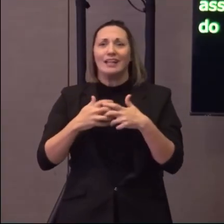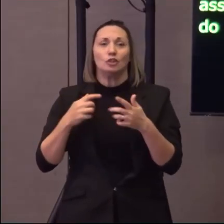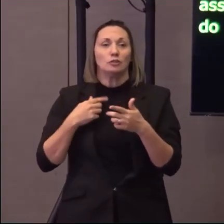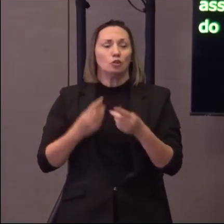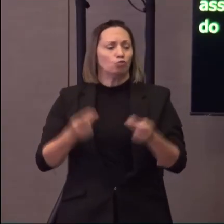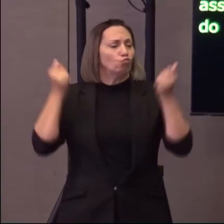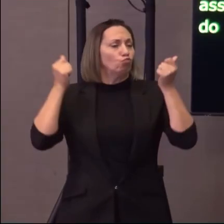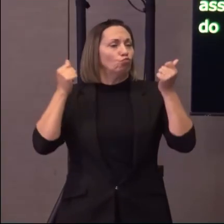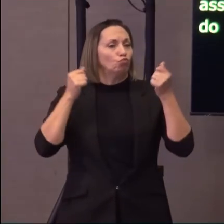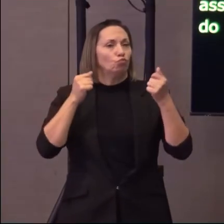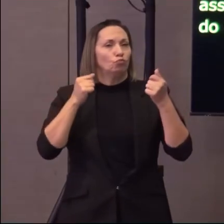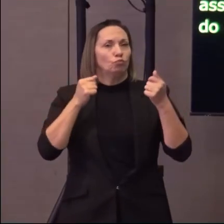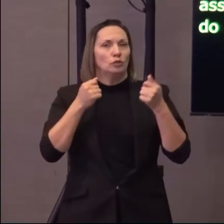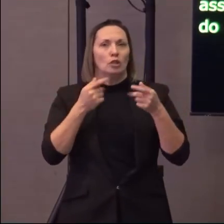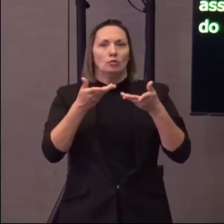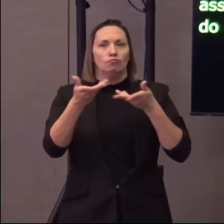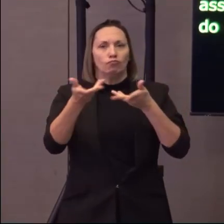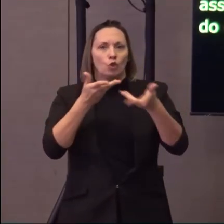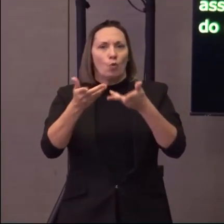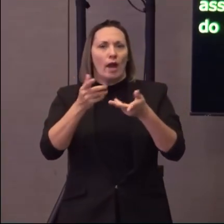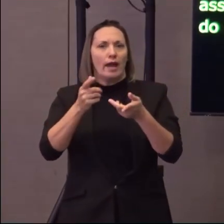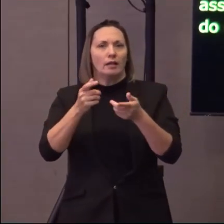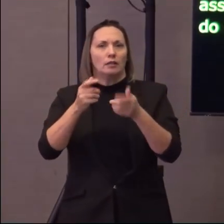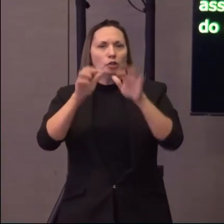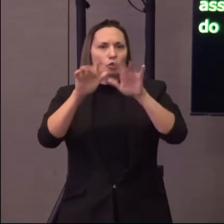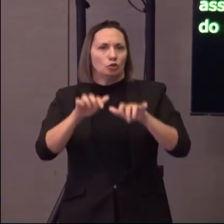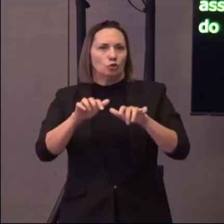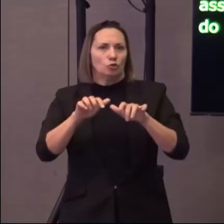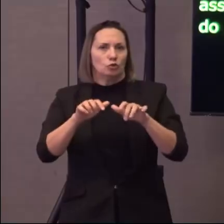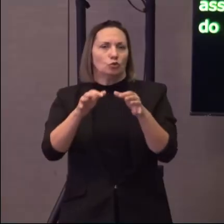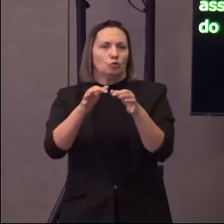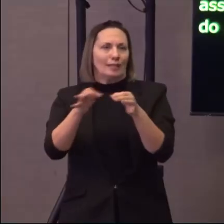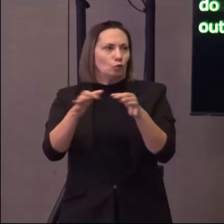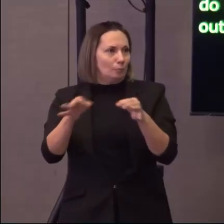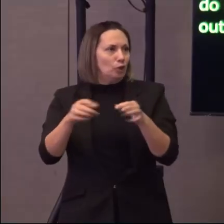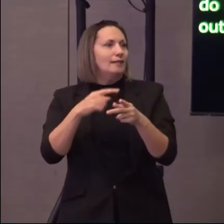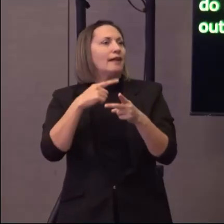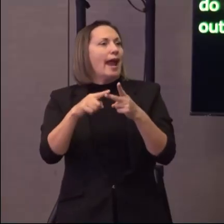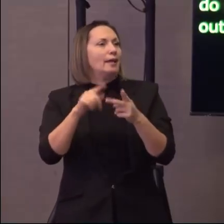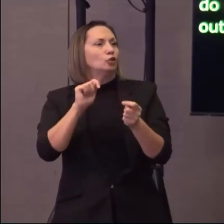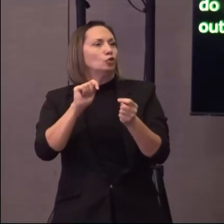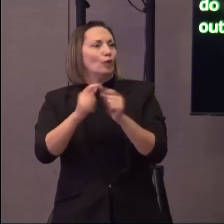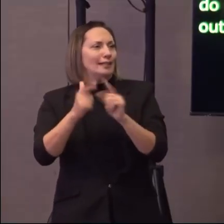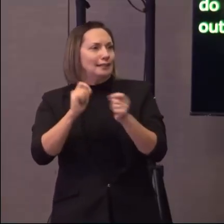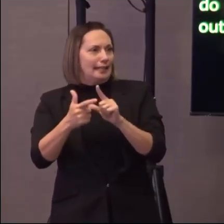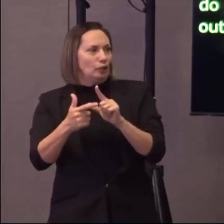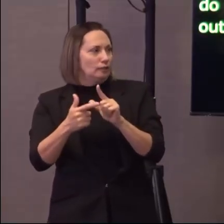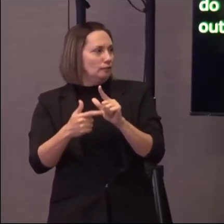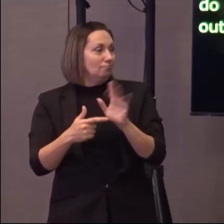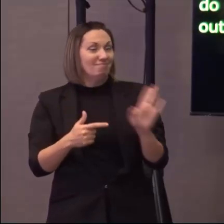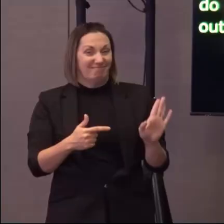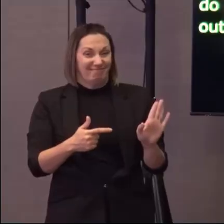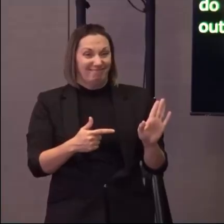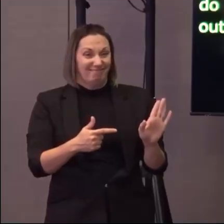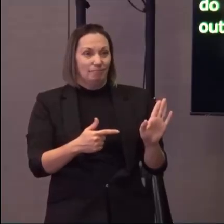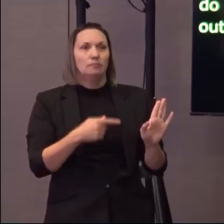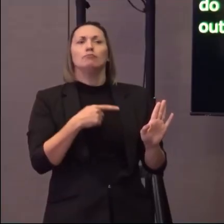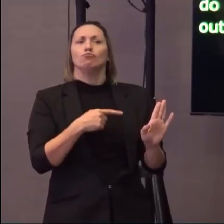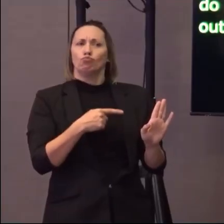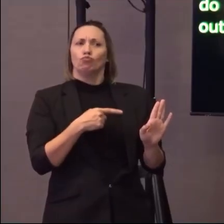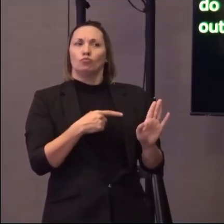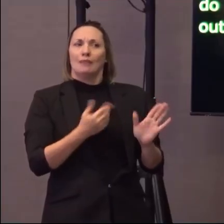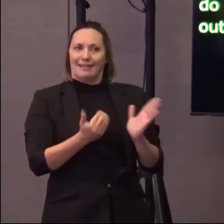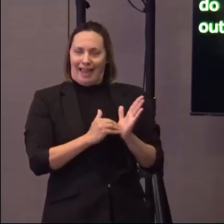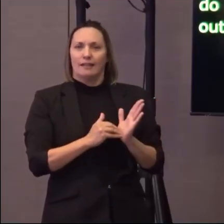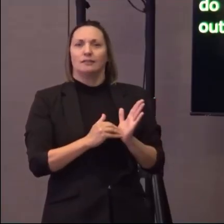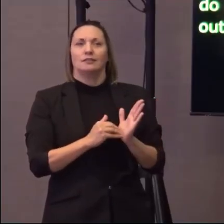instant two-way transcription as well as translation. So again, purpose-built.